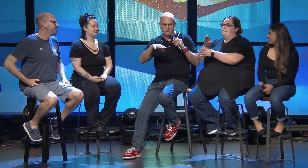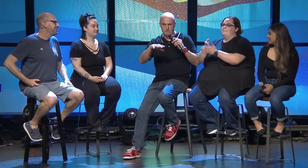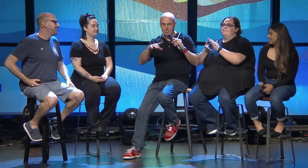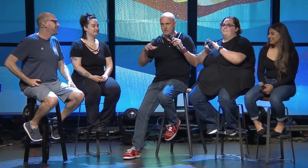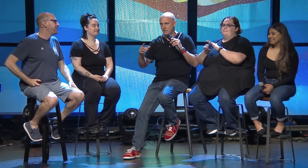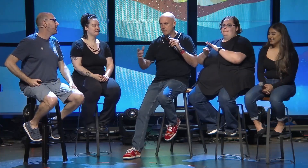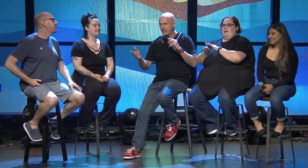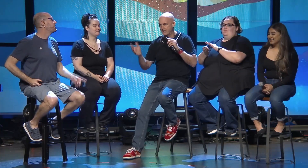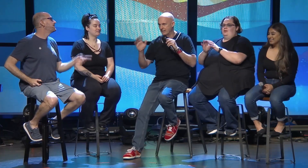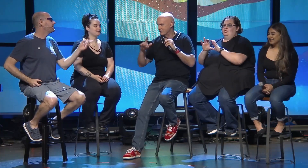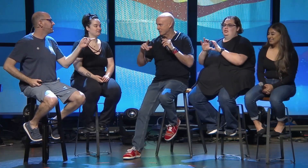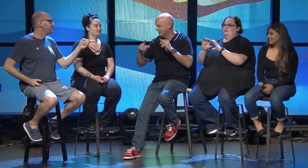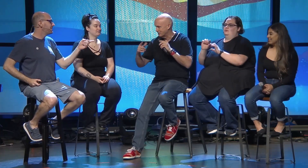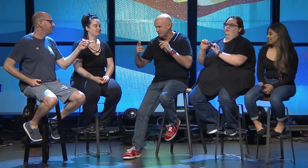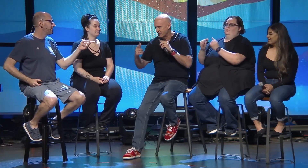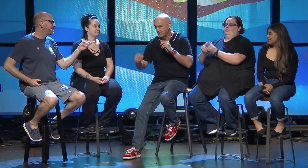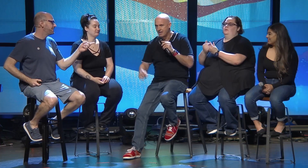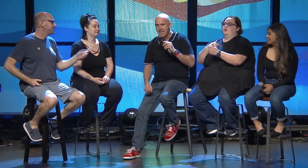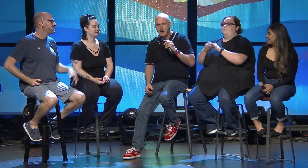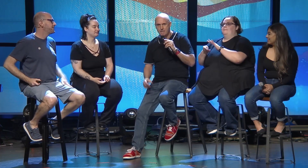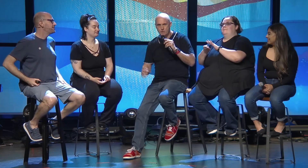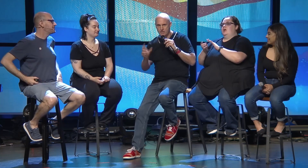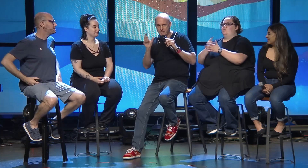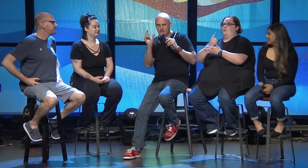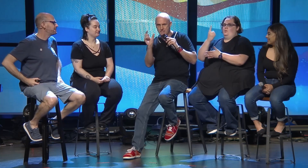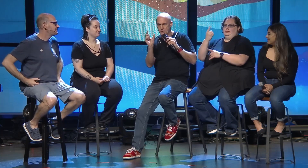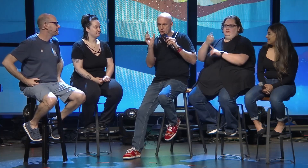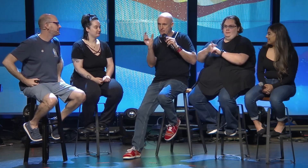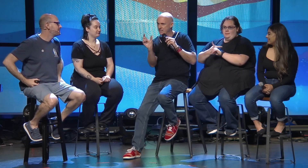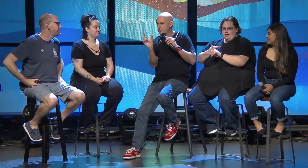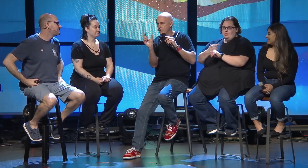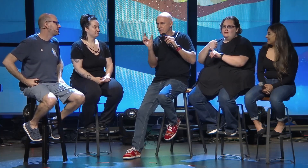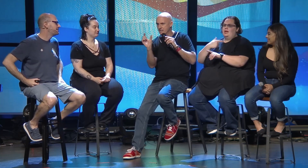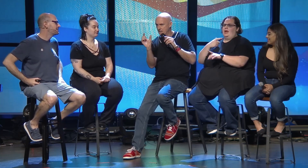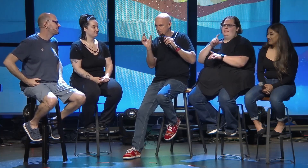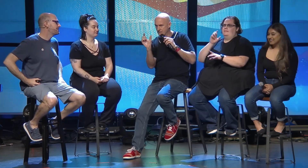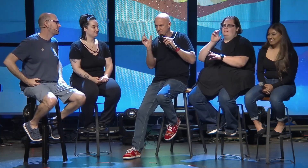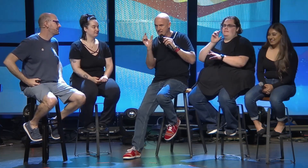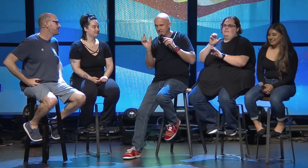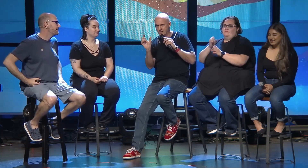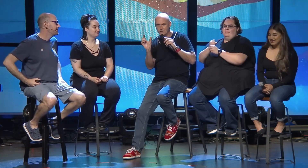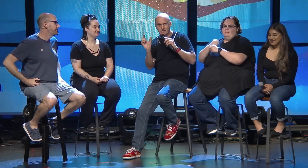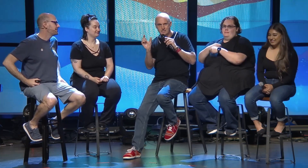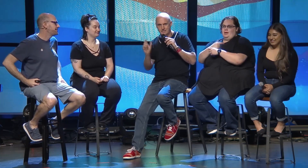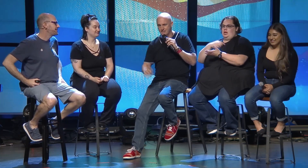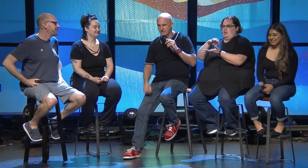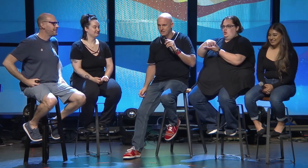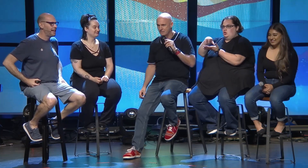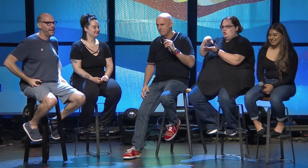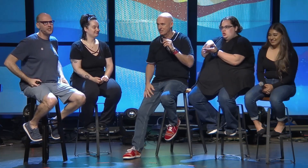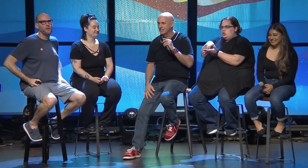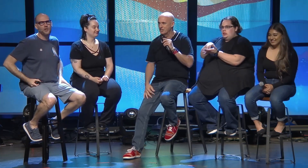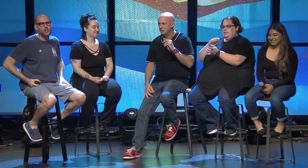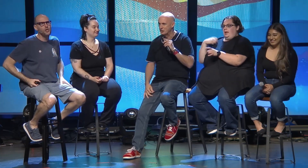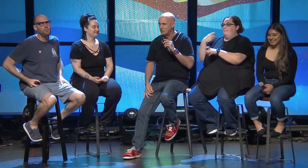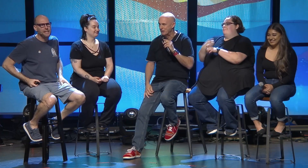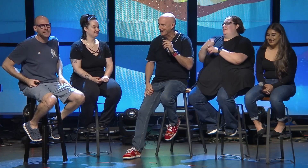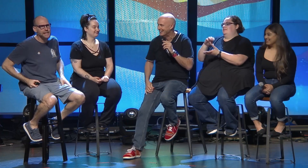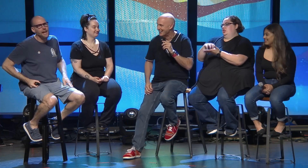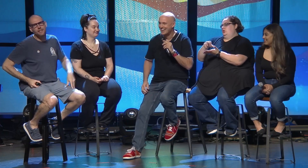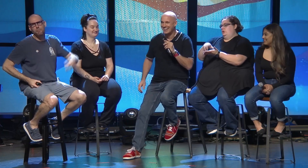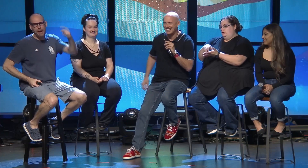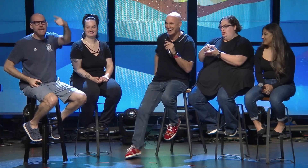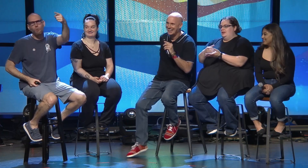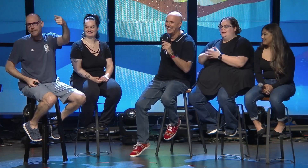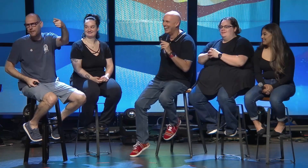need more. So I bake at least once a month. I'm the one that makes the little pig-shaped cookies, the marenitos. Yeah. Mexican So if you're too gingerbread.